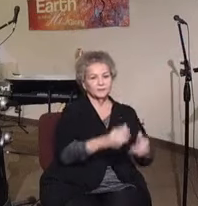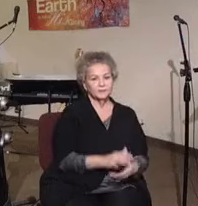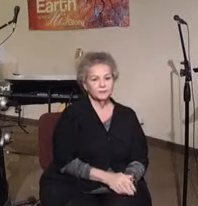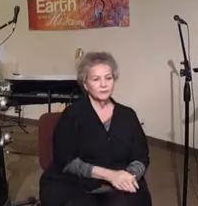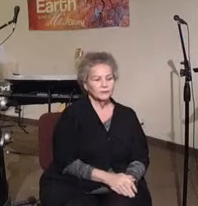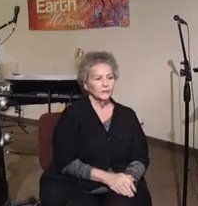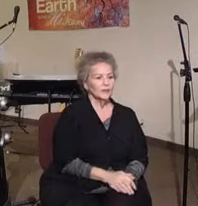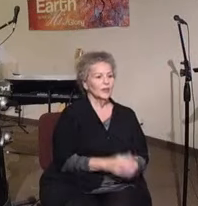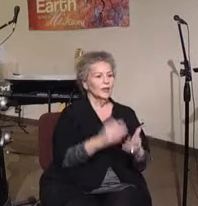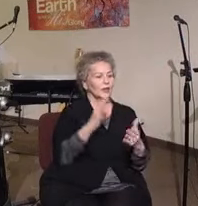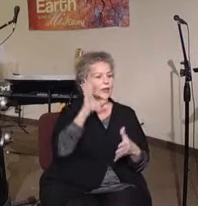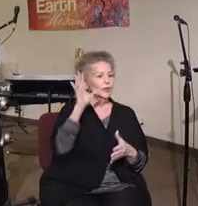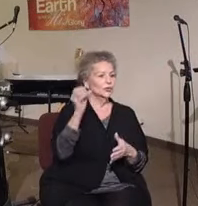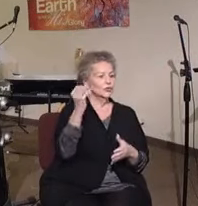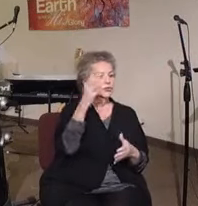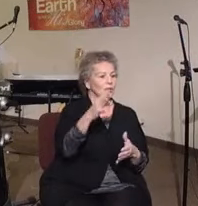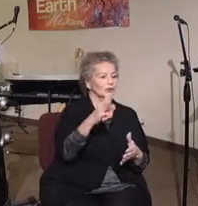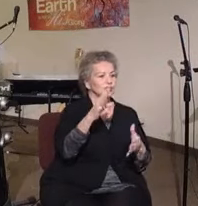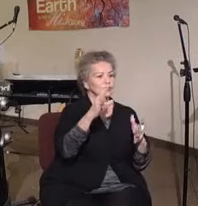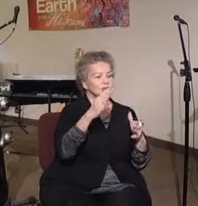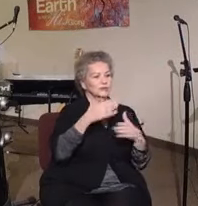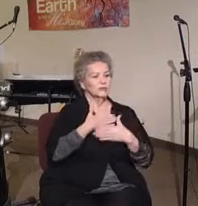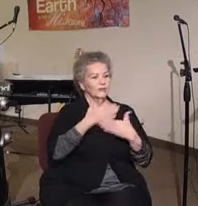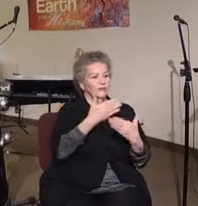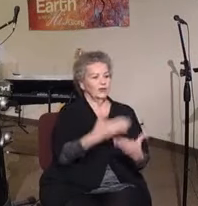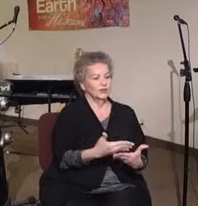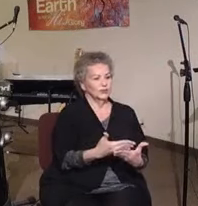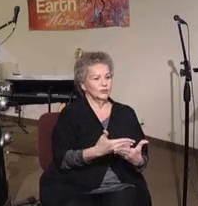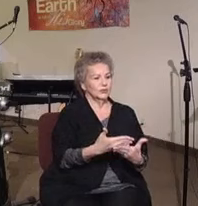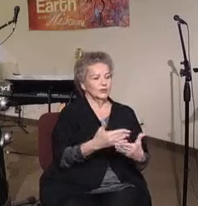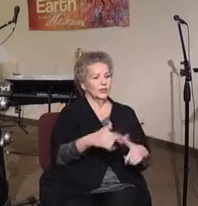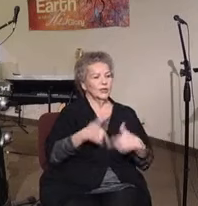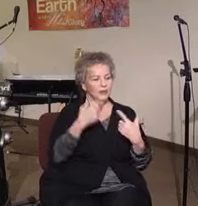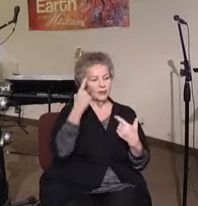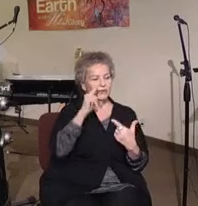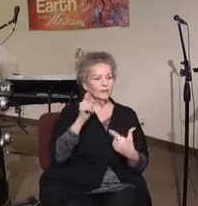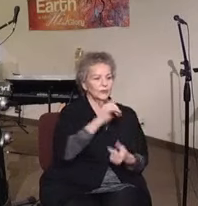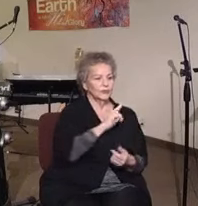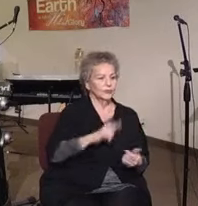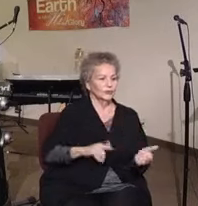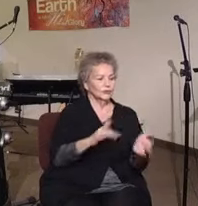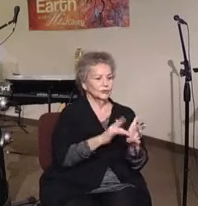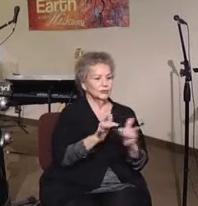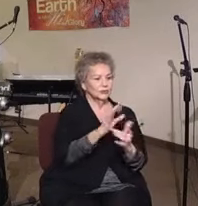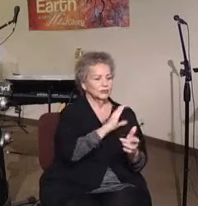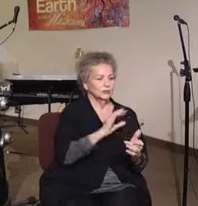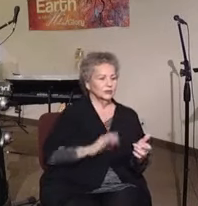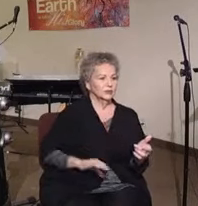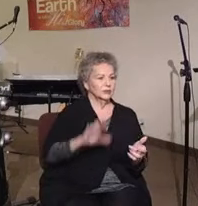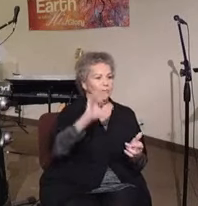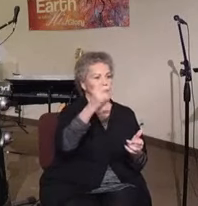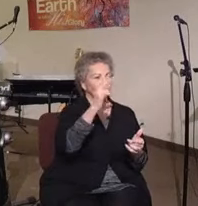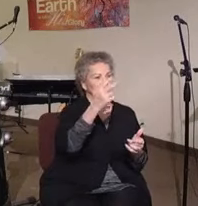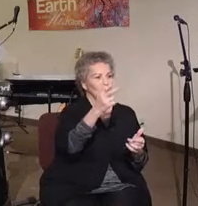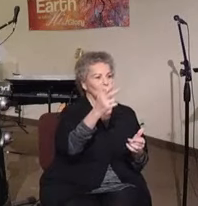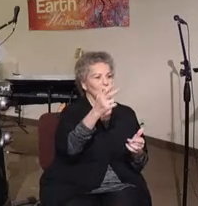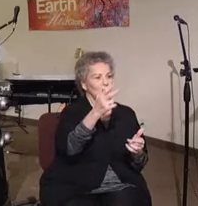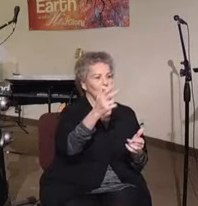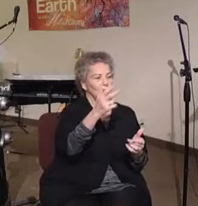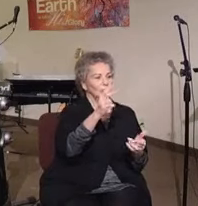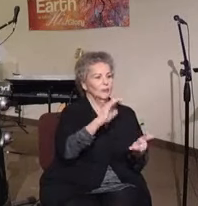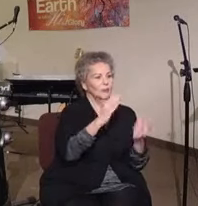A gracious, a courageous confession. I live for the Lord Jesus Christ. Thirdly, be